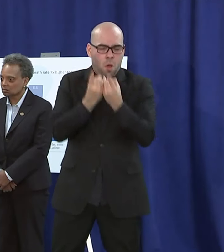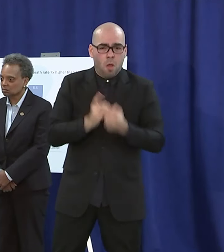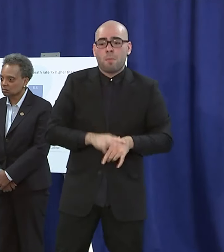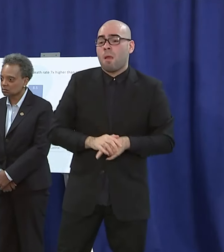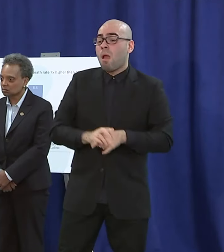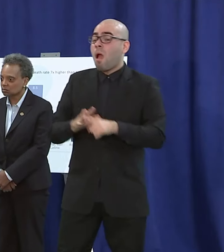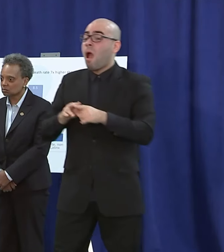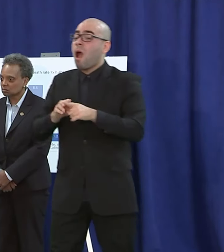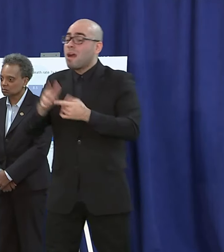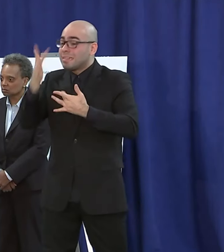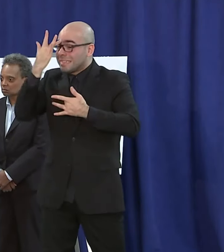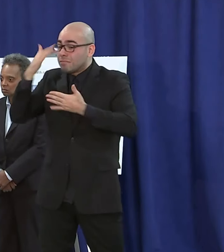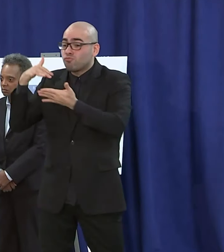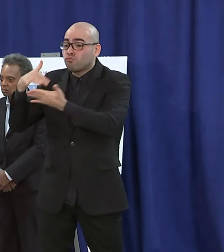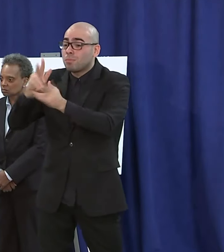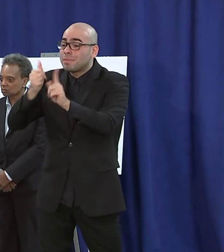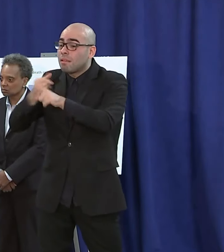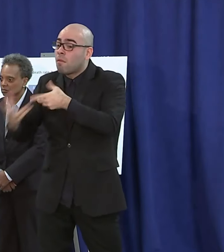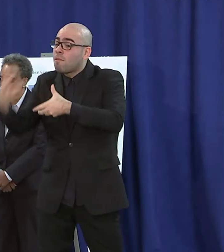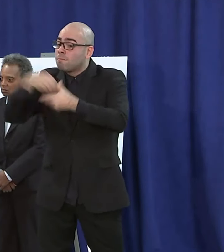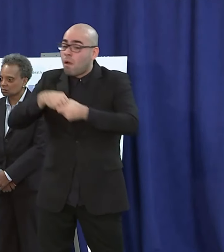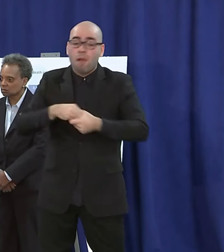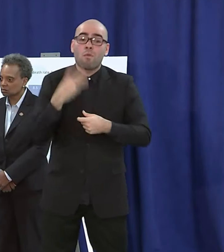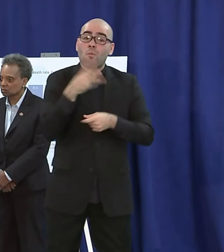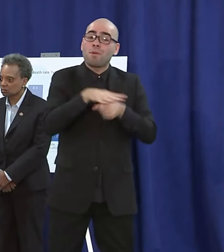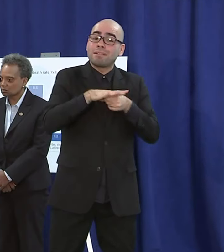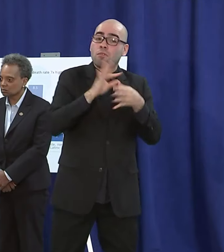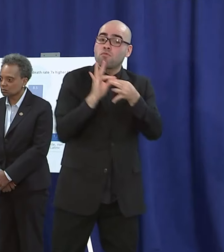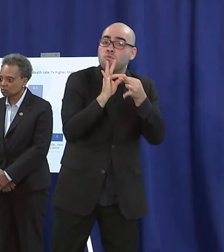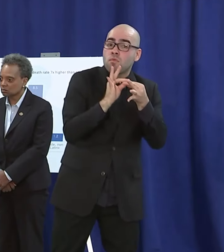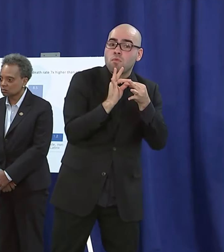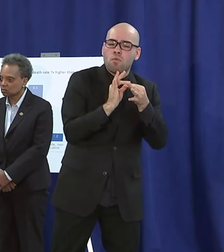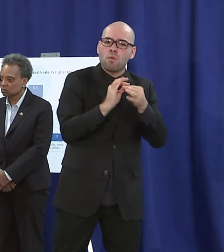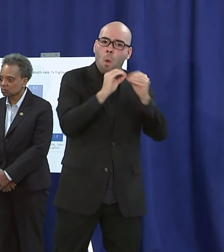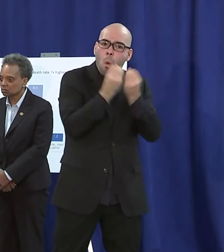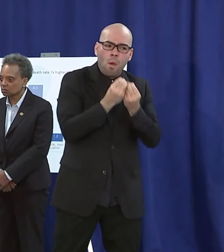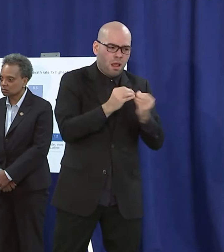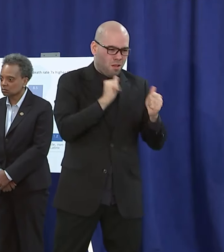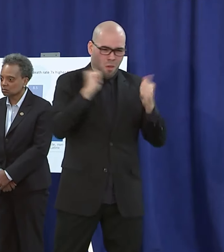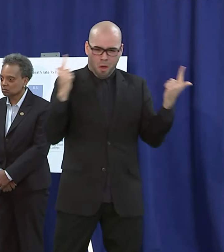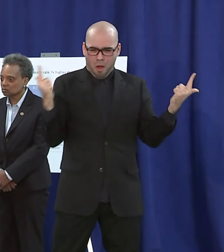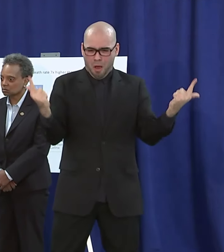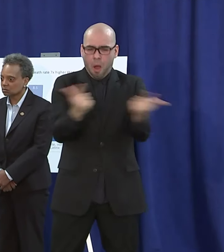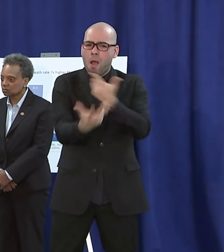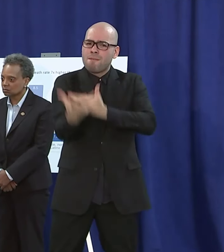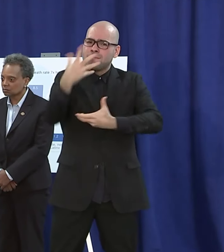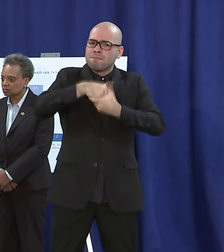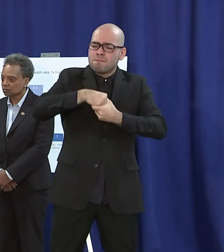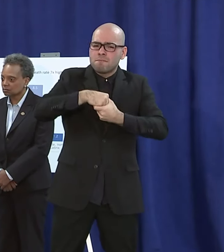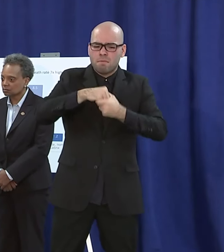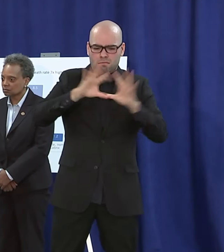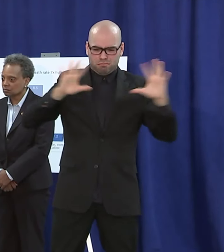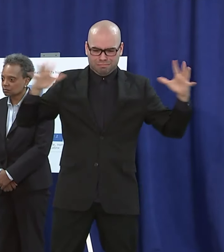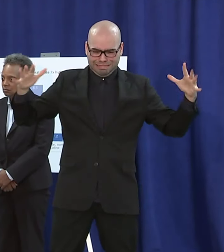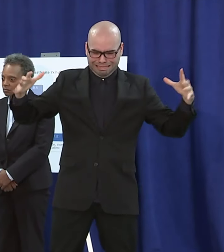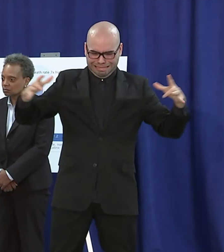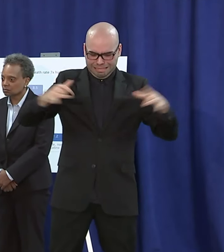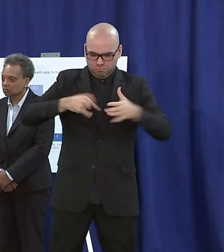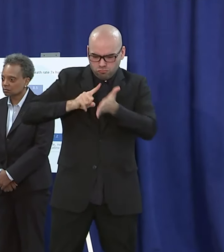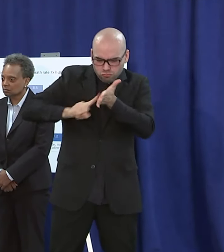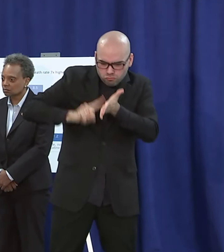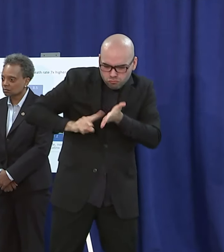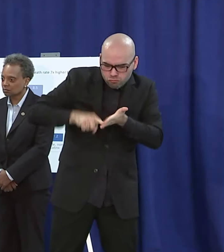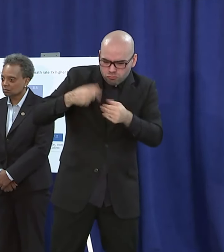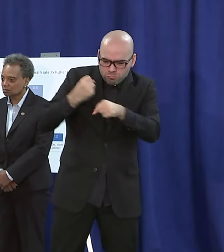and epidemiologists from our Westside United institutions? How do we take a public health approach to addressing this